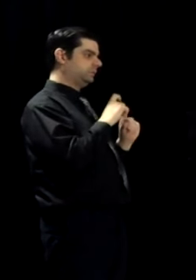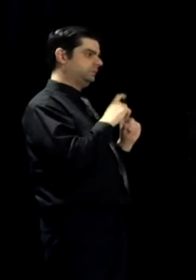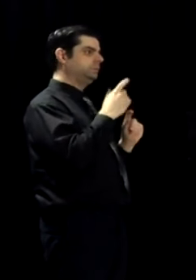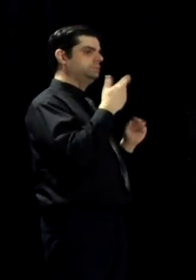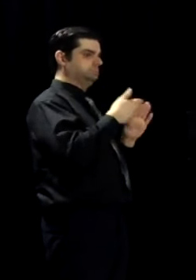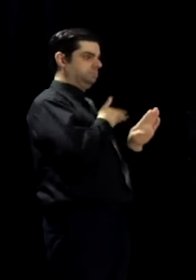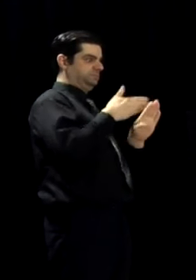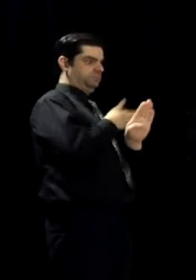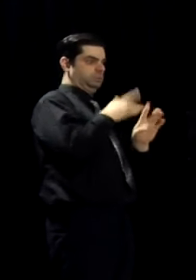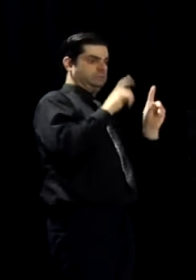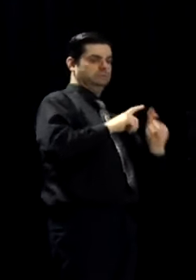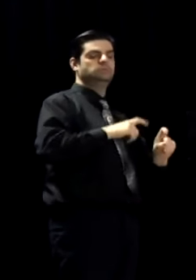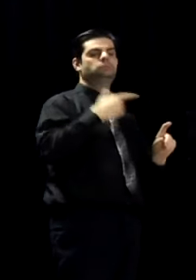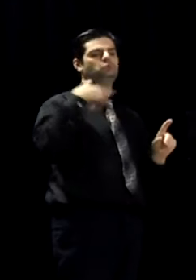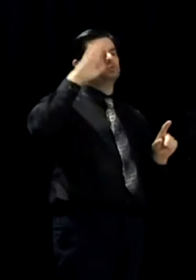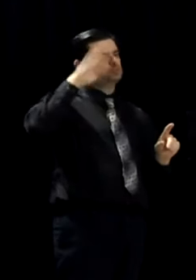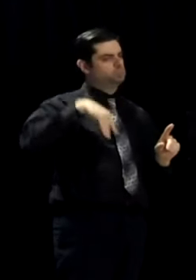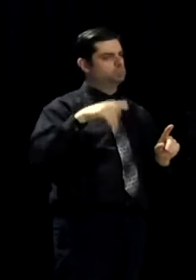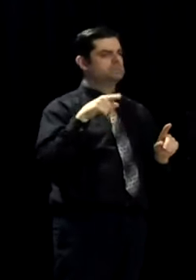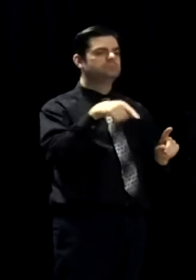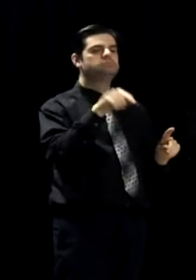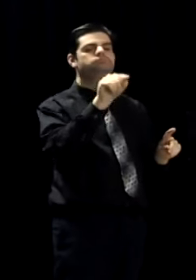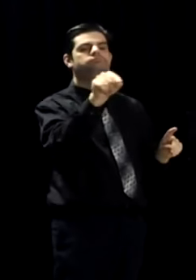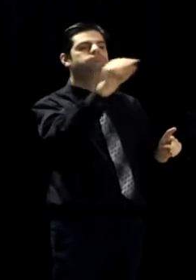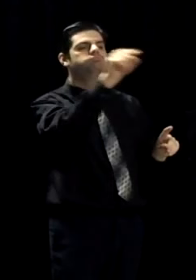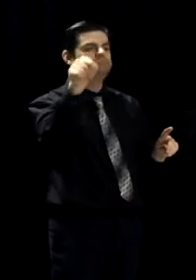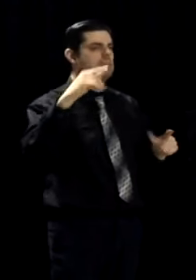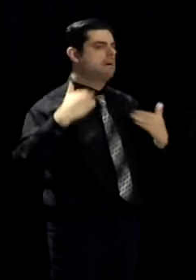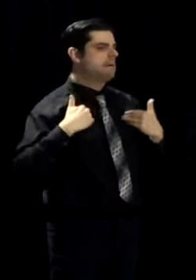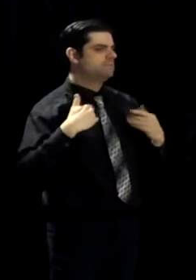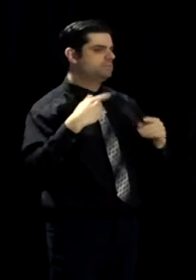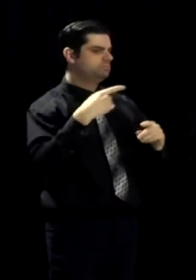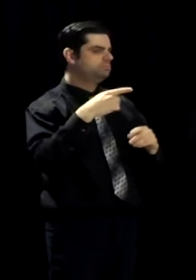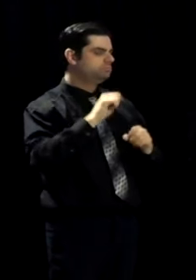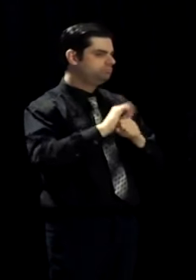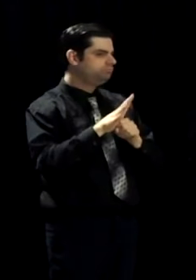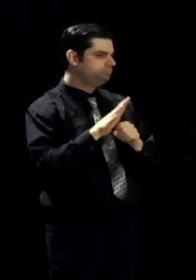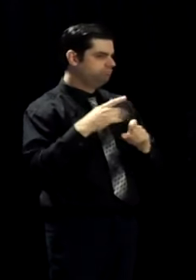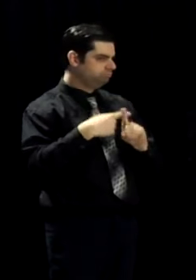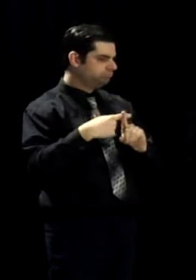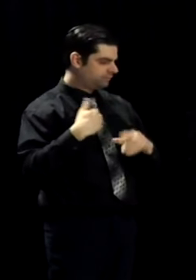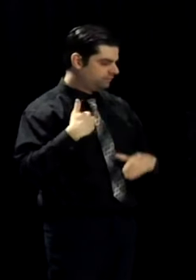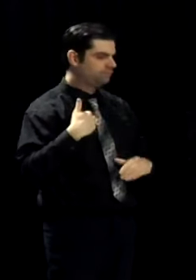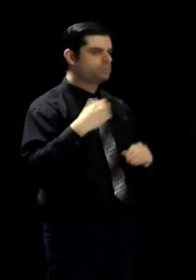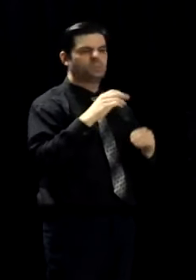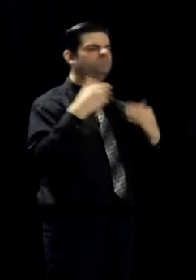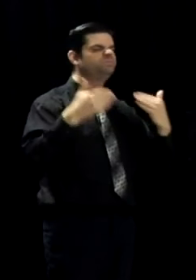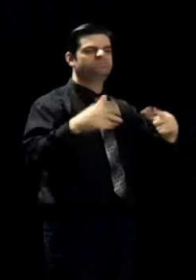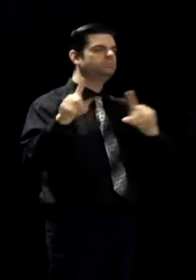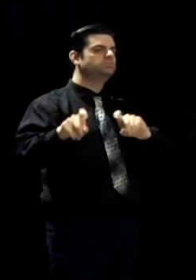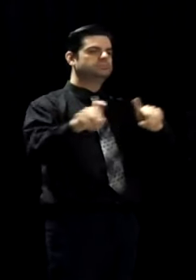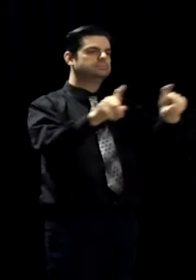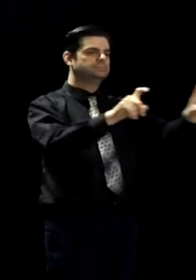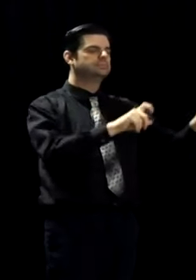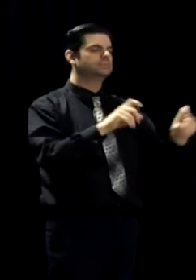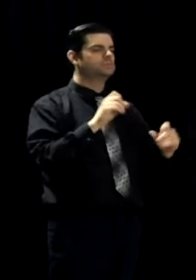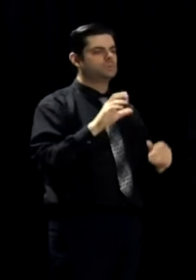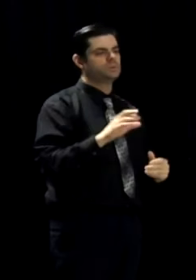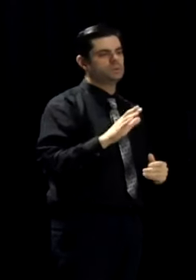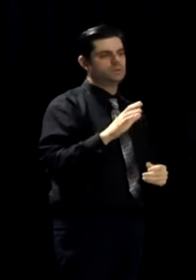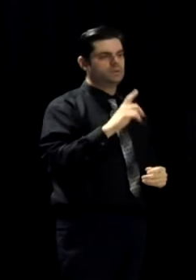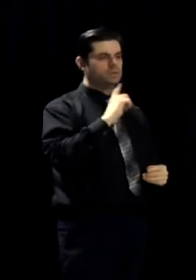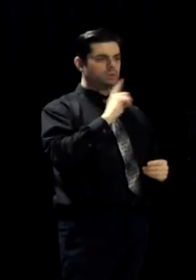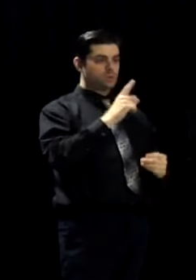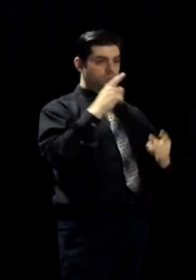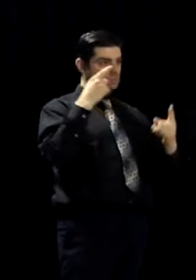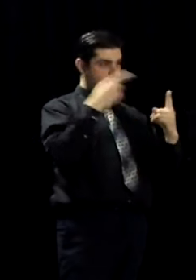done. We found them. Why is it important we did this now? Because we're minimizing the risk to our most vulnerable population.